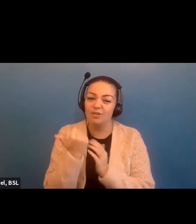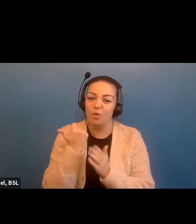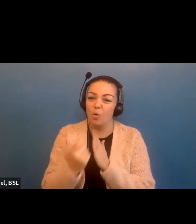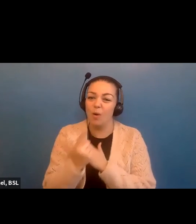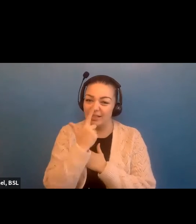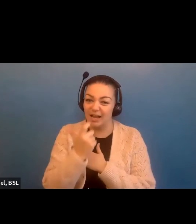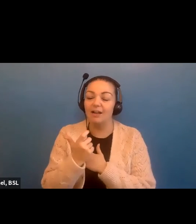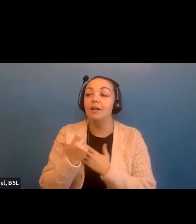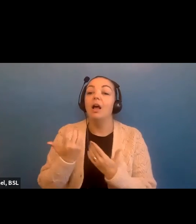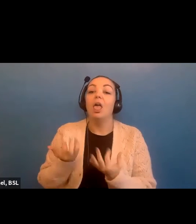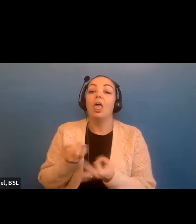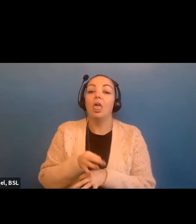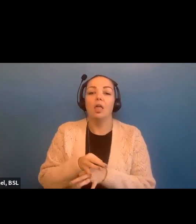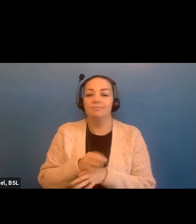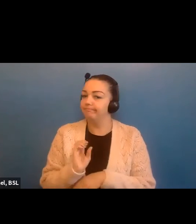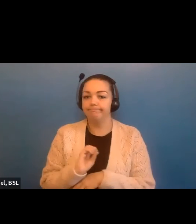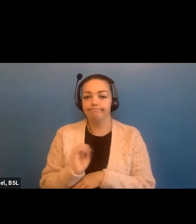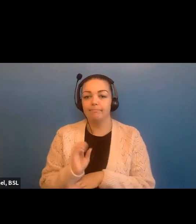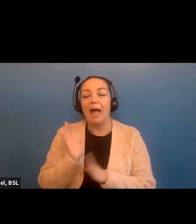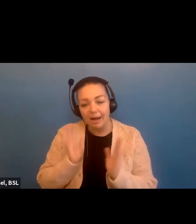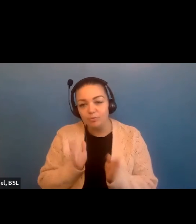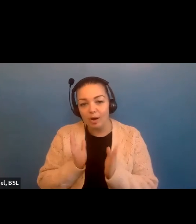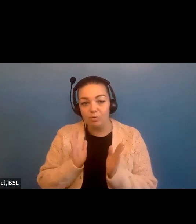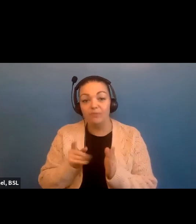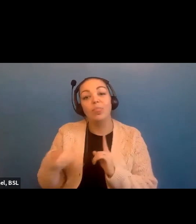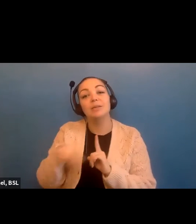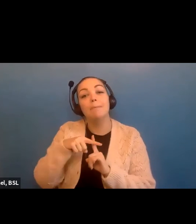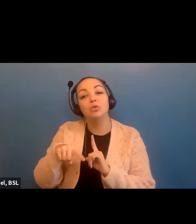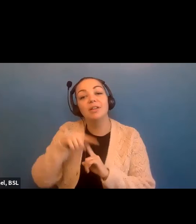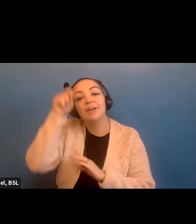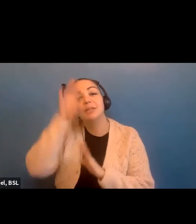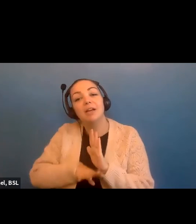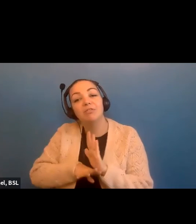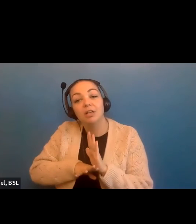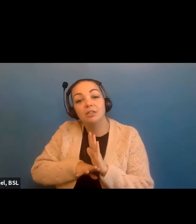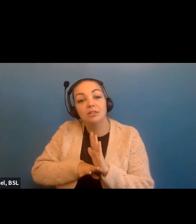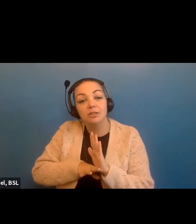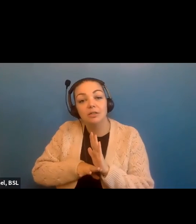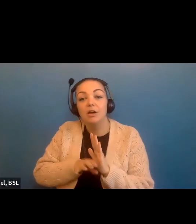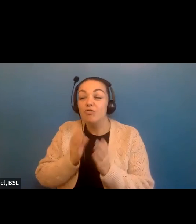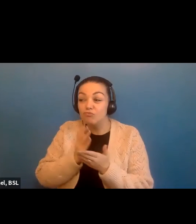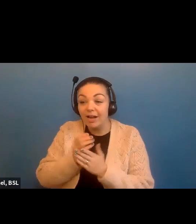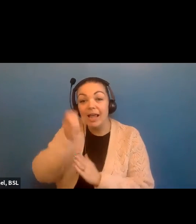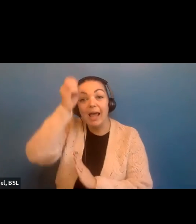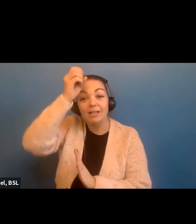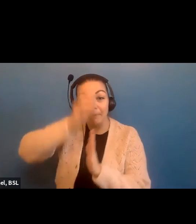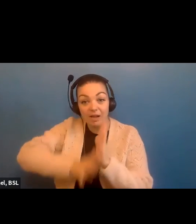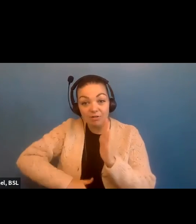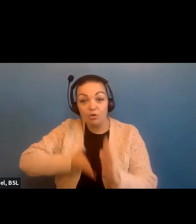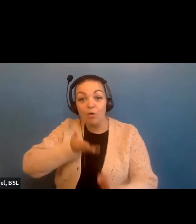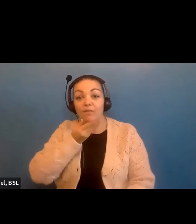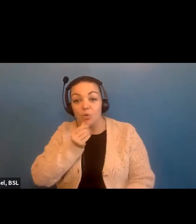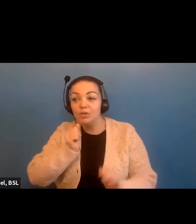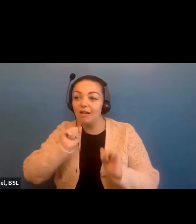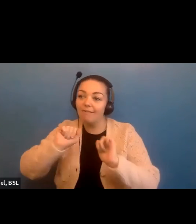an end result that, as I said at the start, gives this positive experience to people. It's about your experience of using a